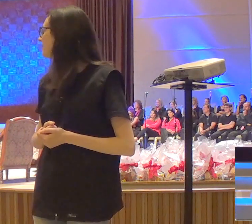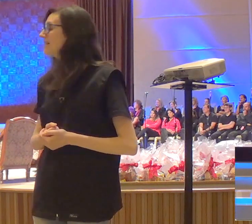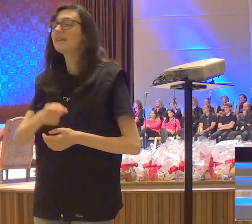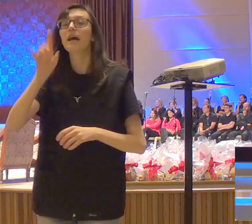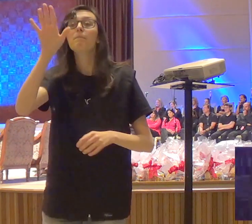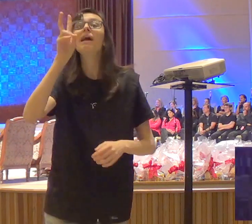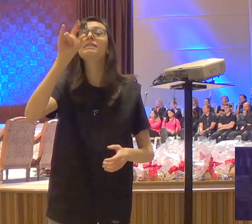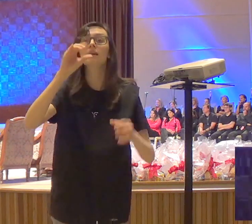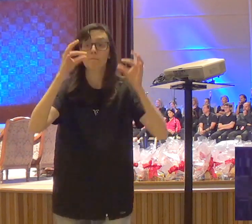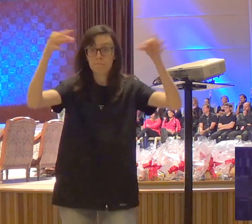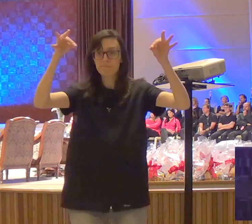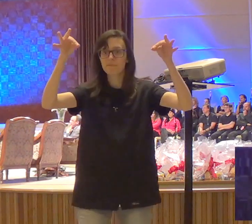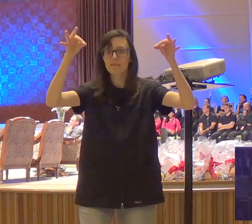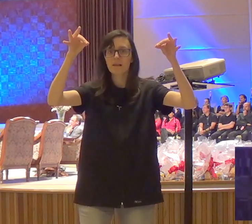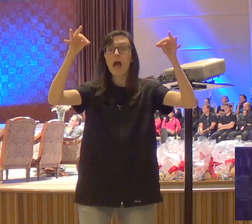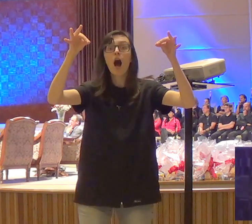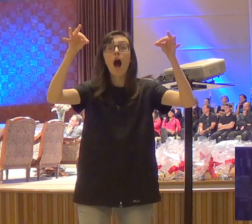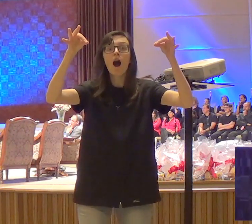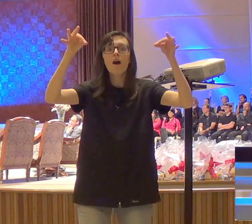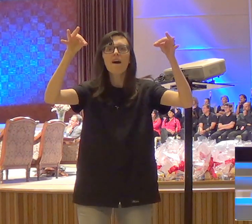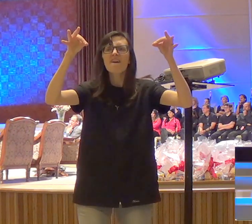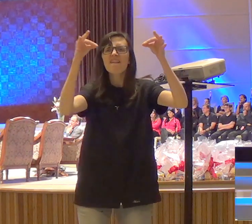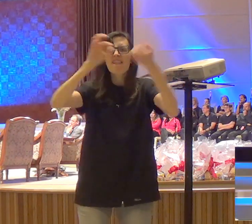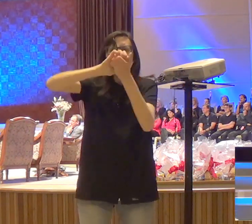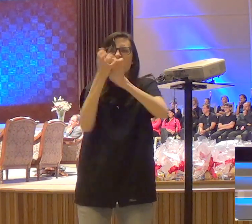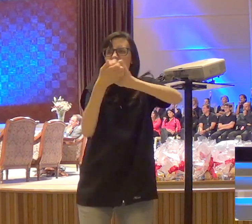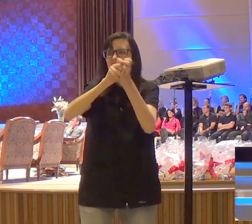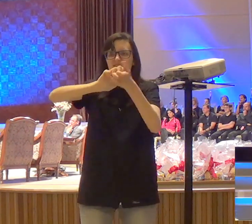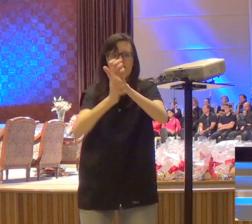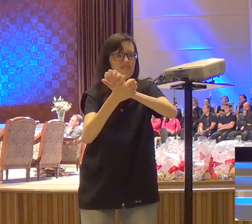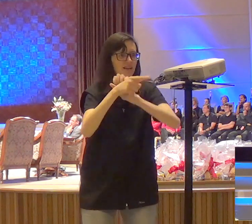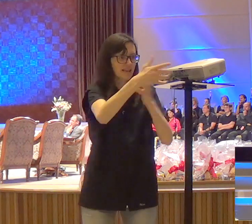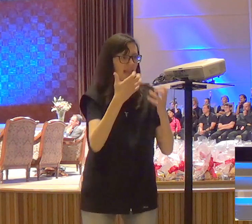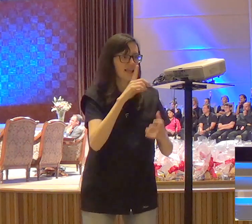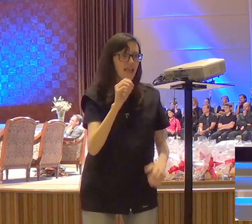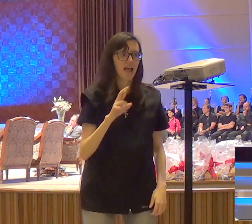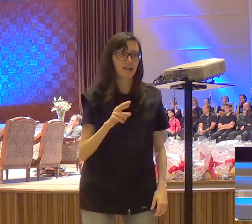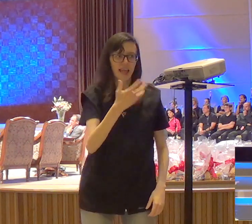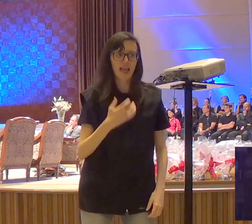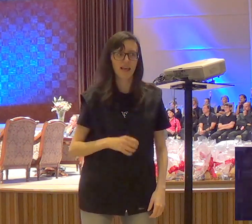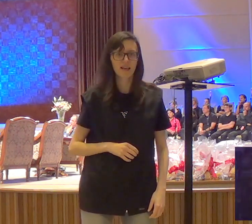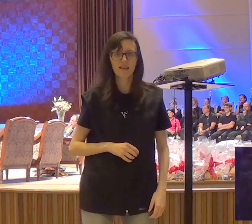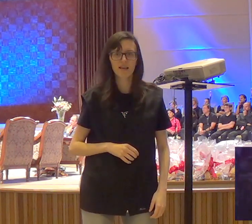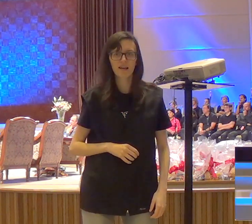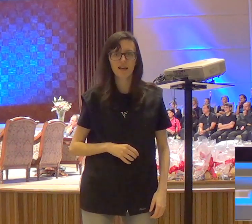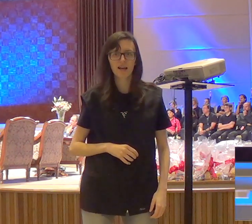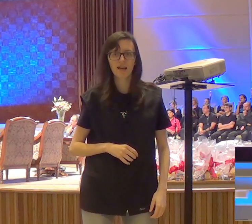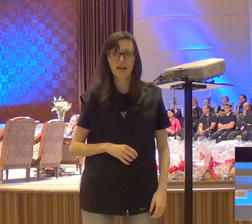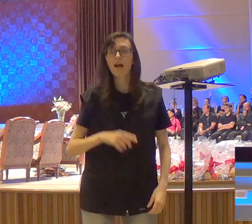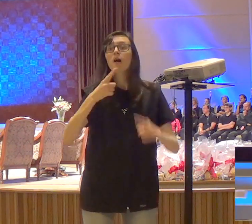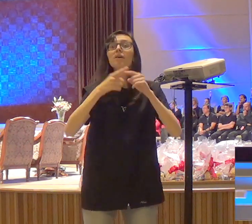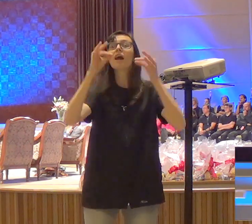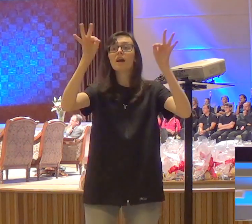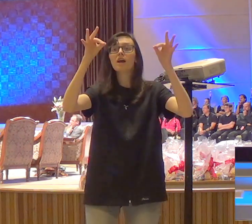E se a gente amassar essa nota, bem amassada? You still want it? Ainda você yes, quer? Yes. What's it worth? Qual o valor? Okay, all